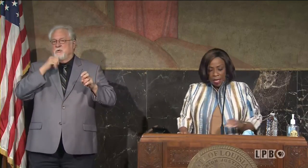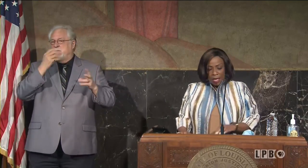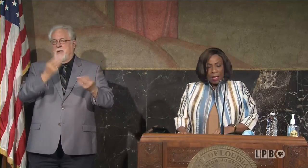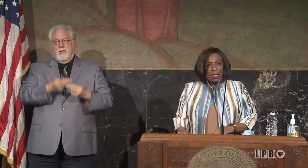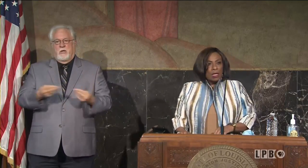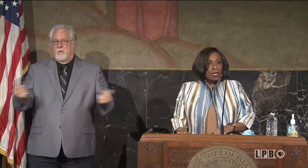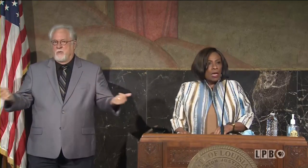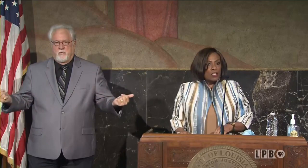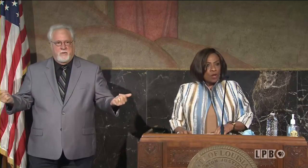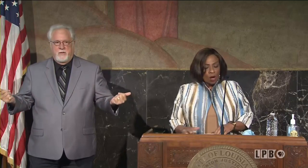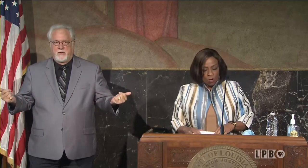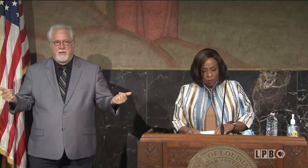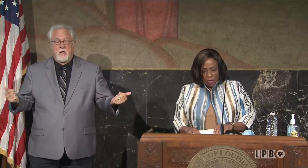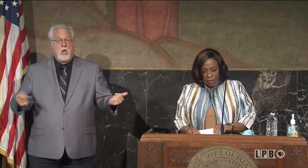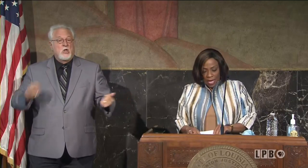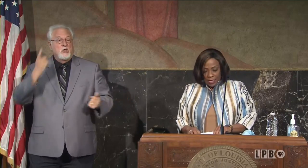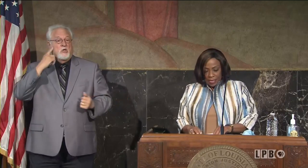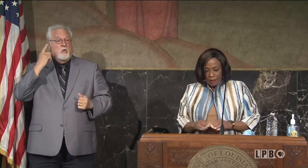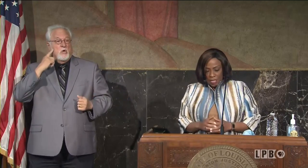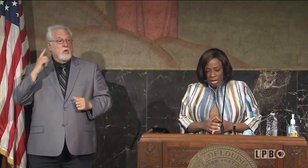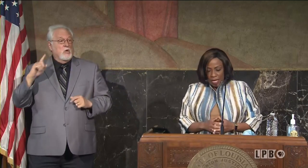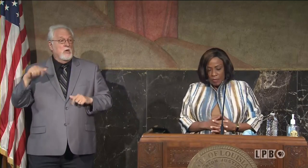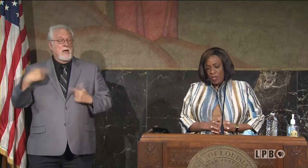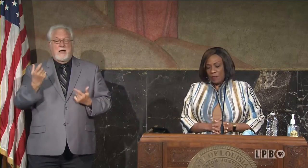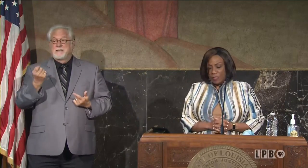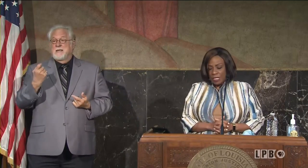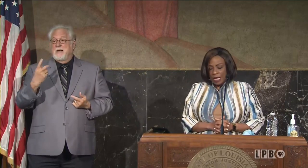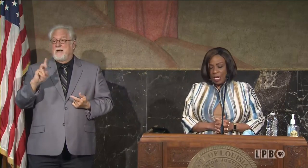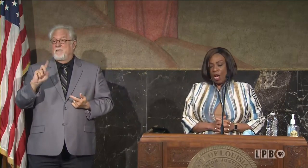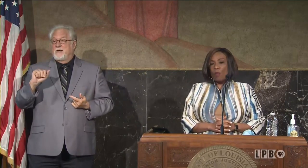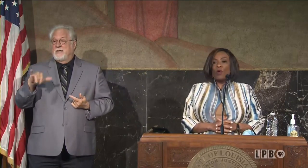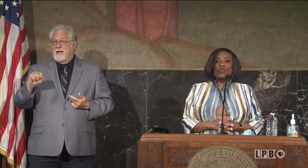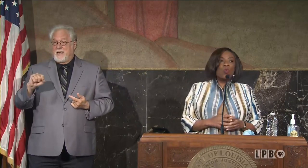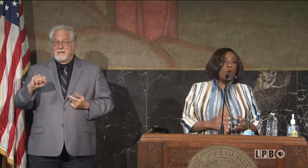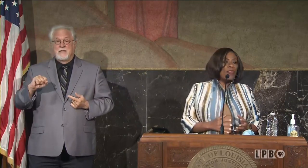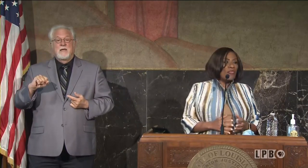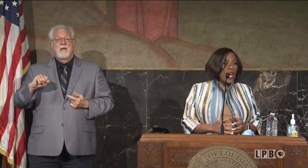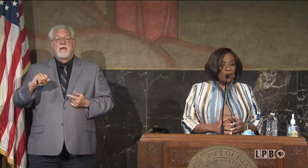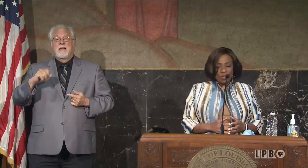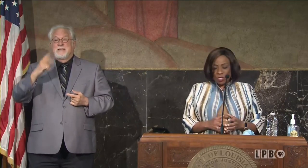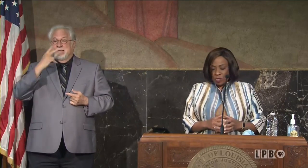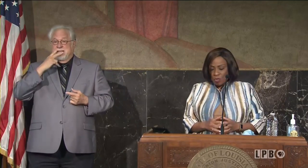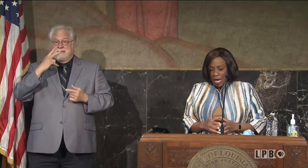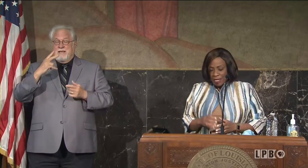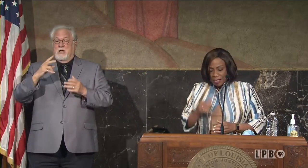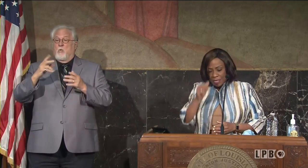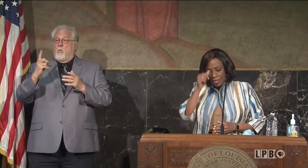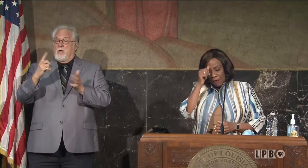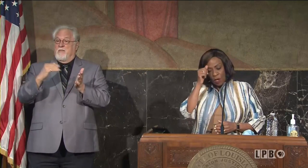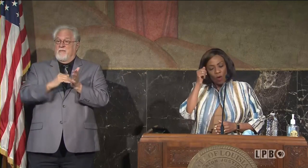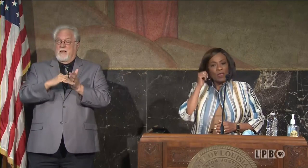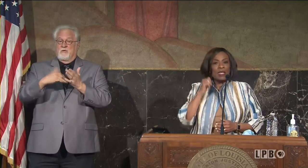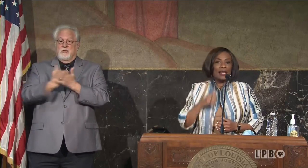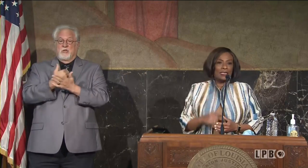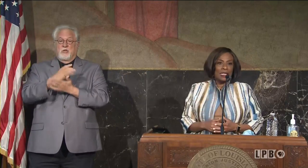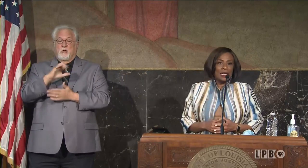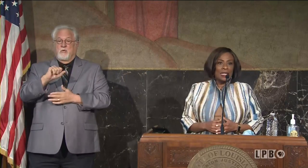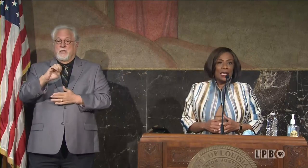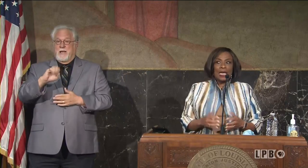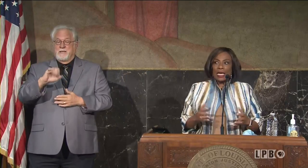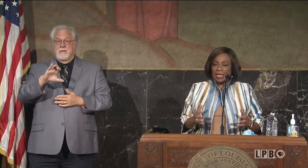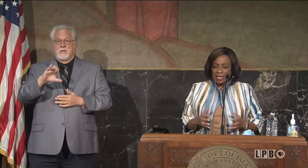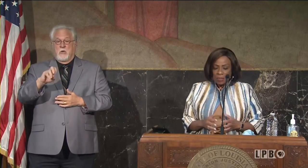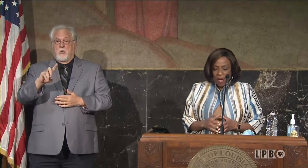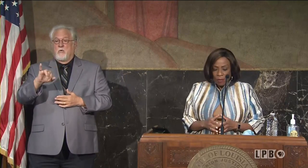away. As you heard, over the last 11 days, we have seen almost 1,000 new cases of